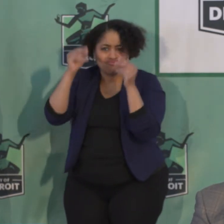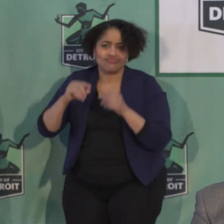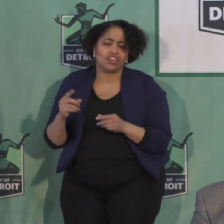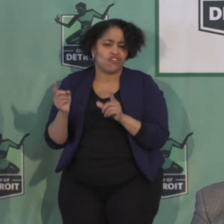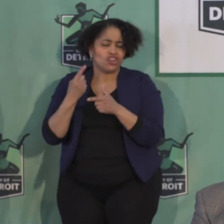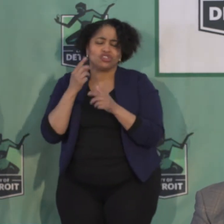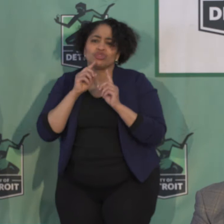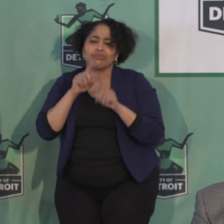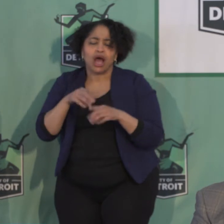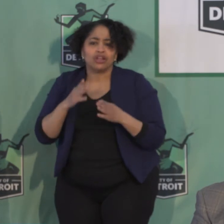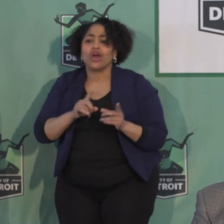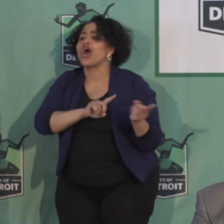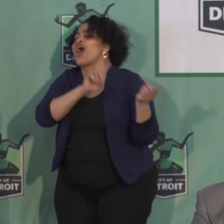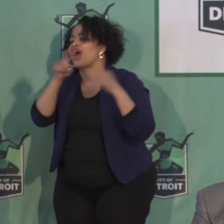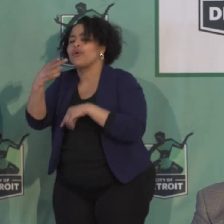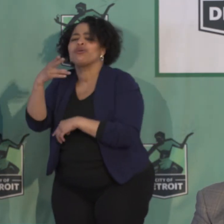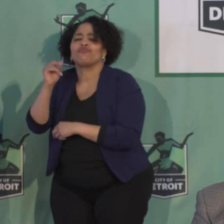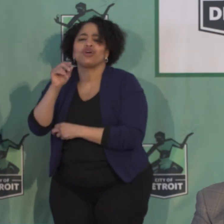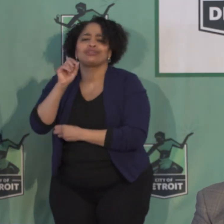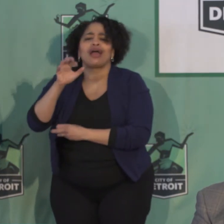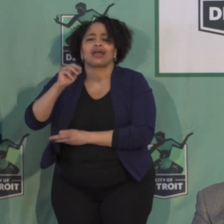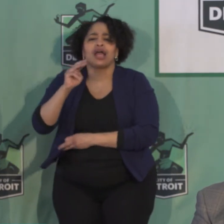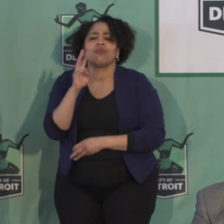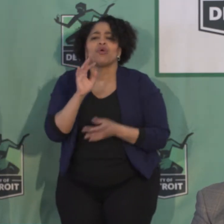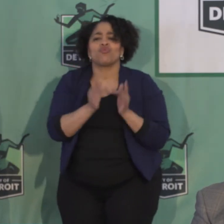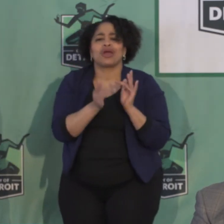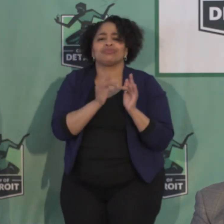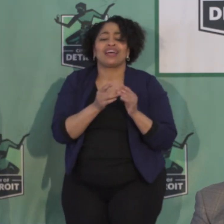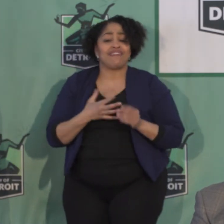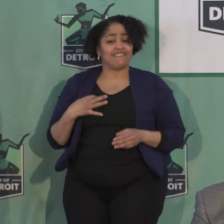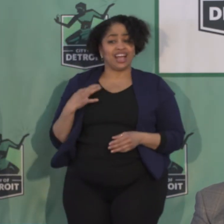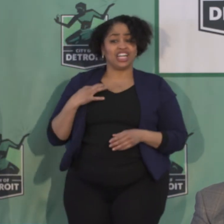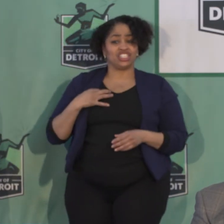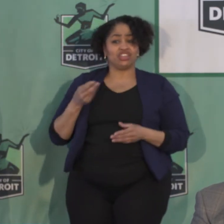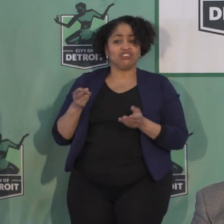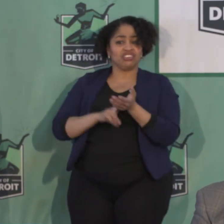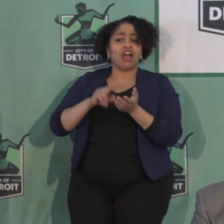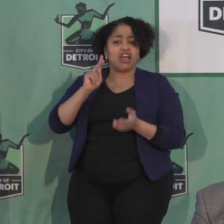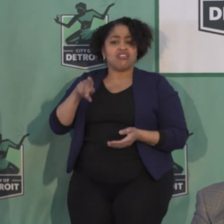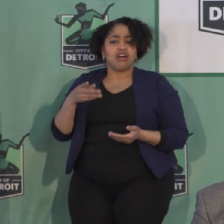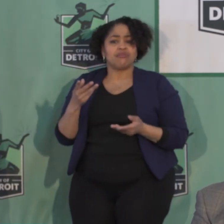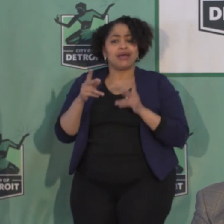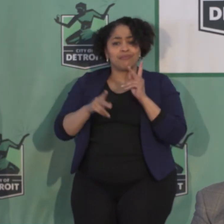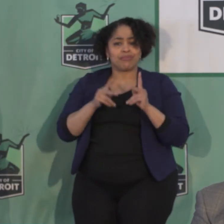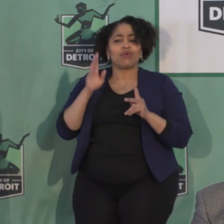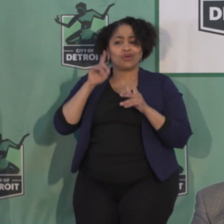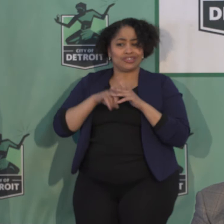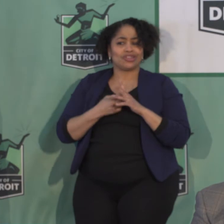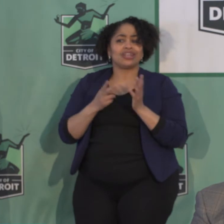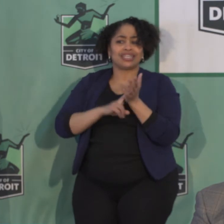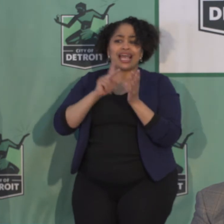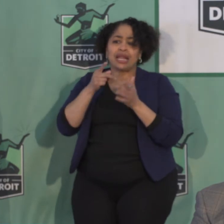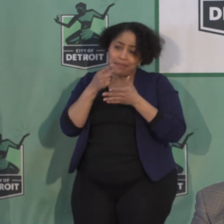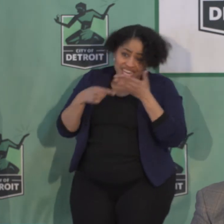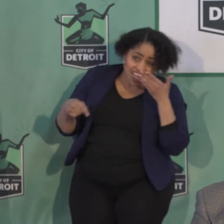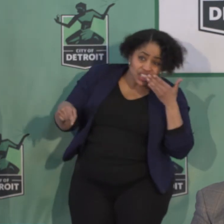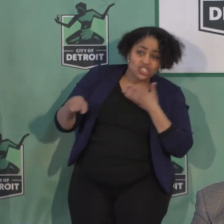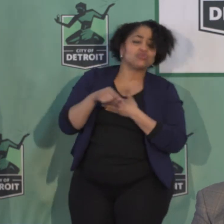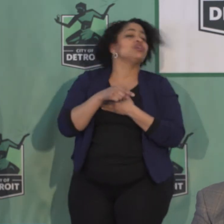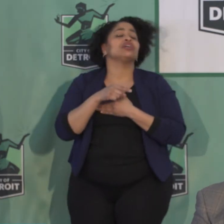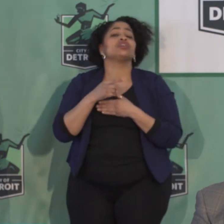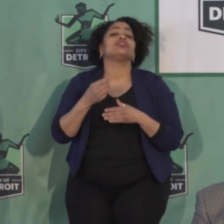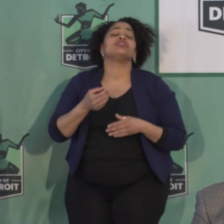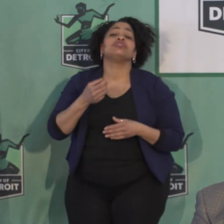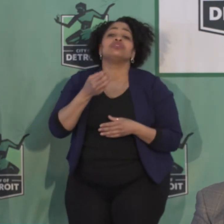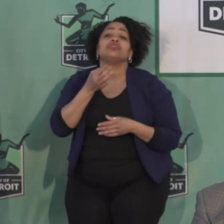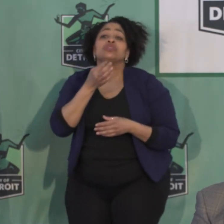responder, go to the henryford.com website, volunteer to enroll. Folks are going to start to get enrolled next week. The